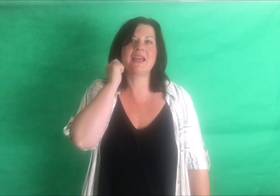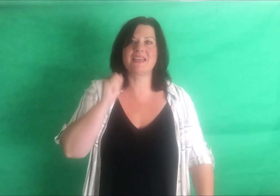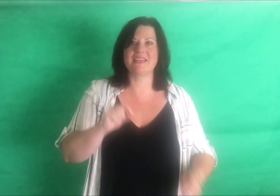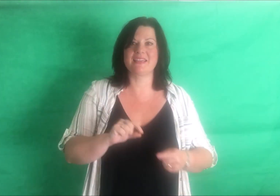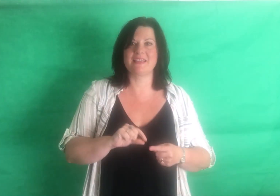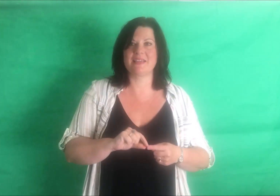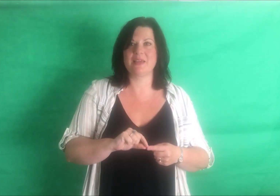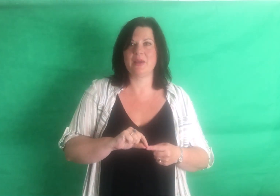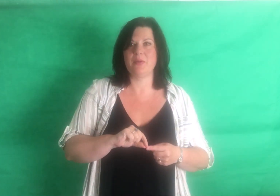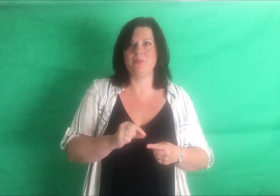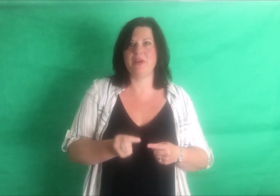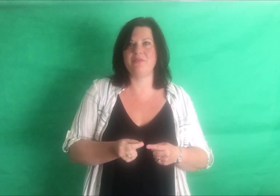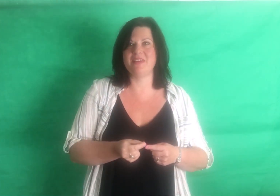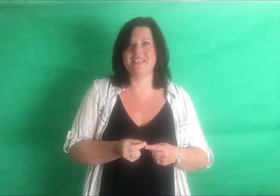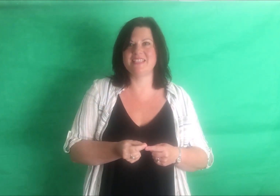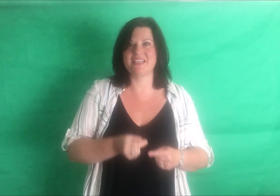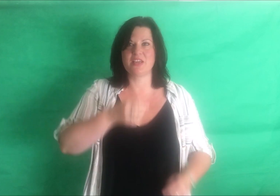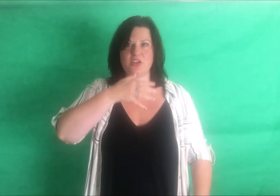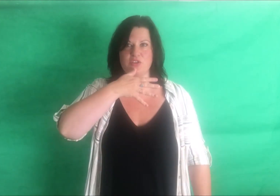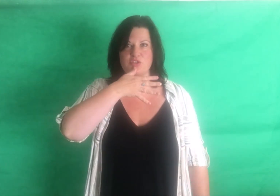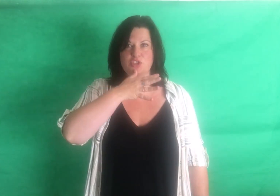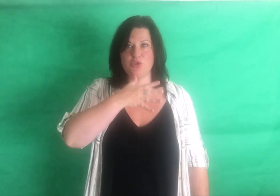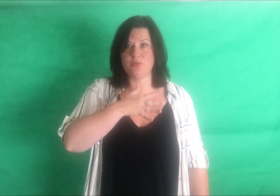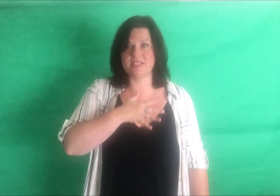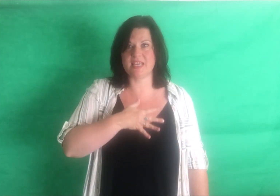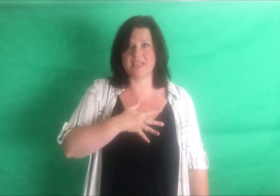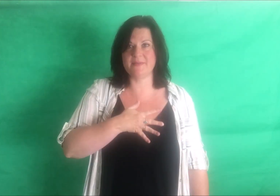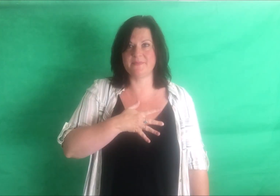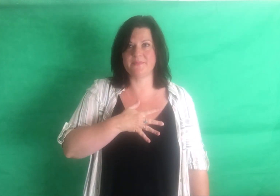black berries, juicy,